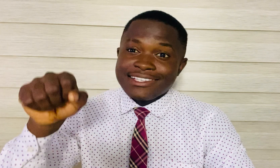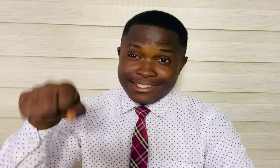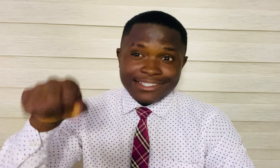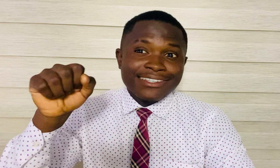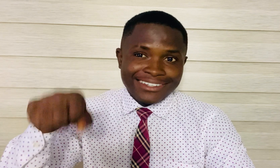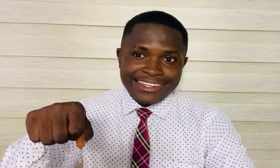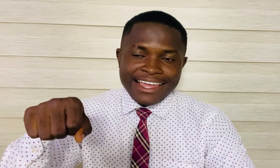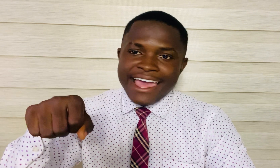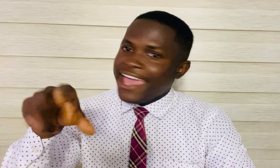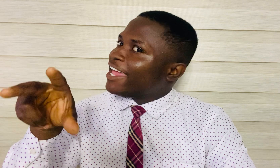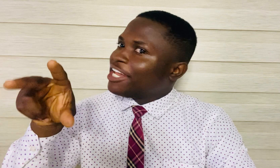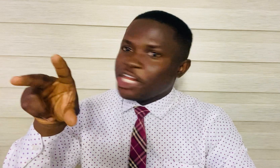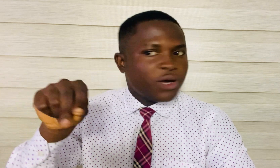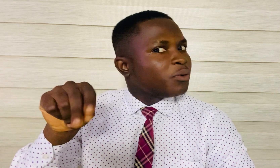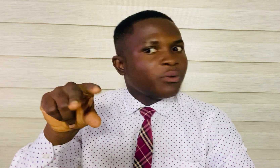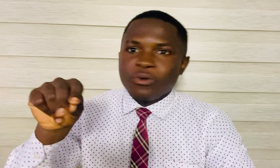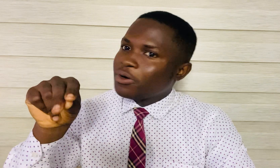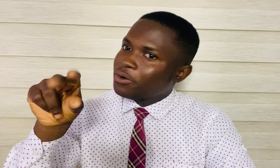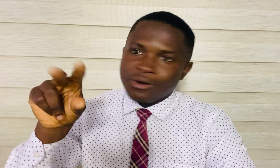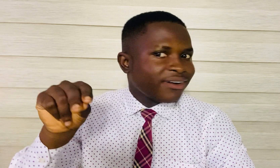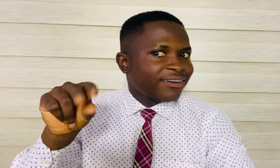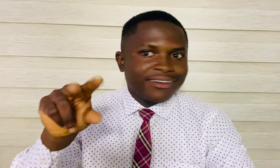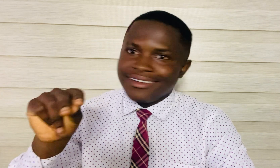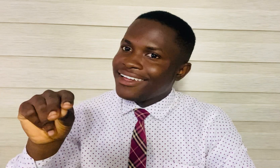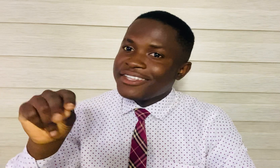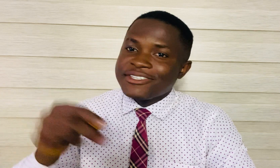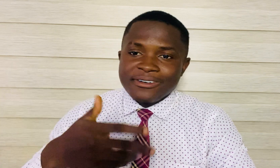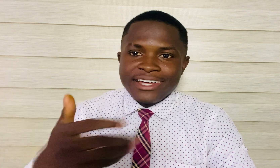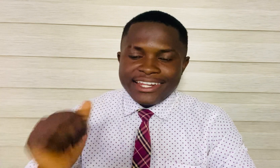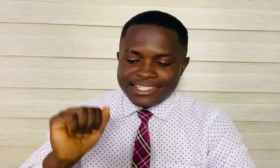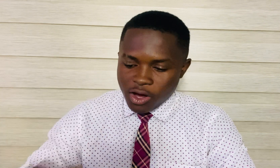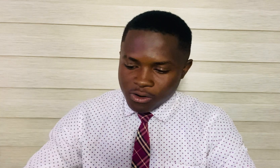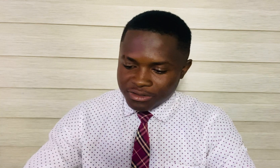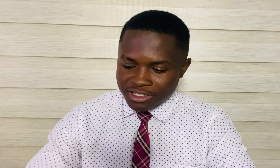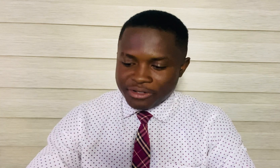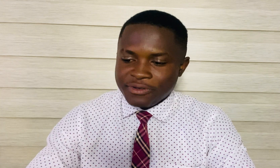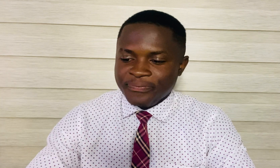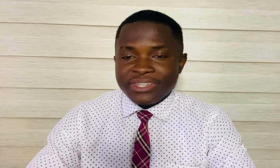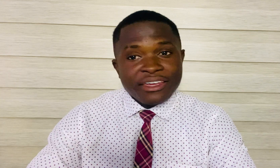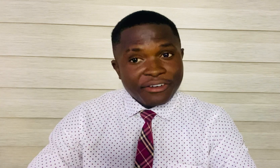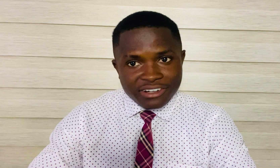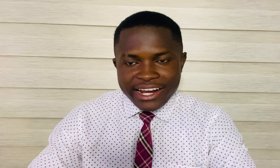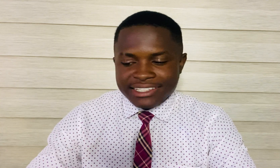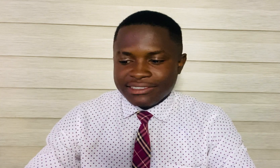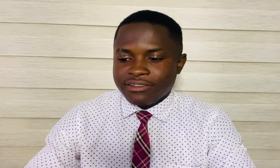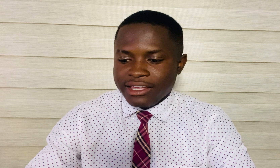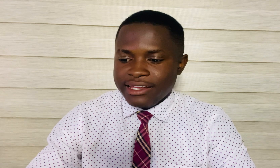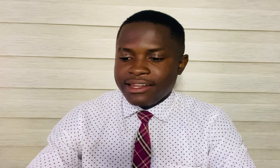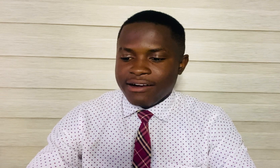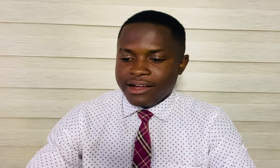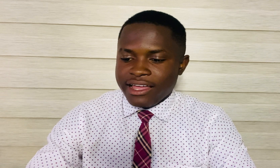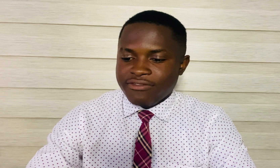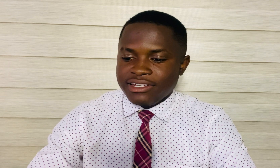yes, and no. So it is also right in our everyday